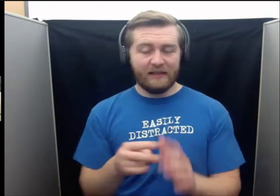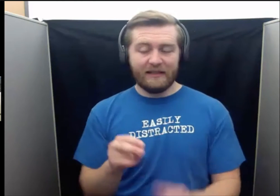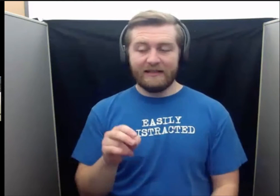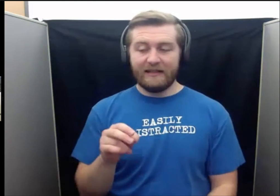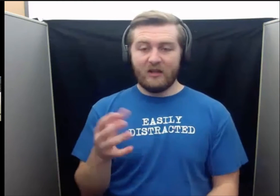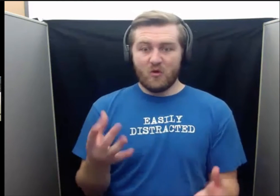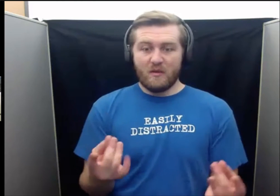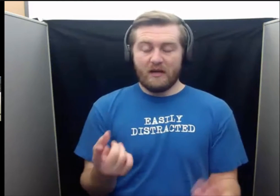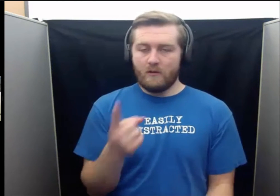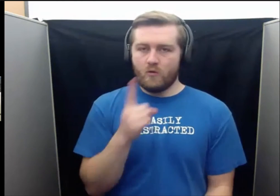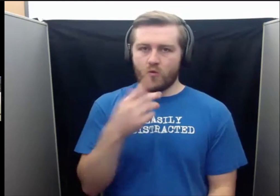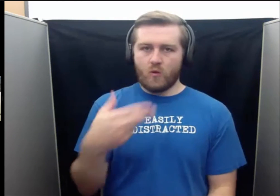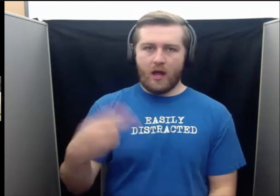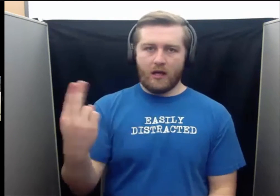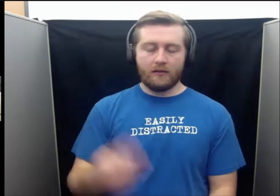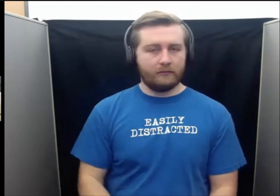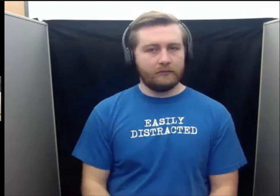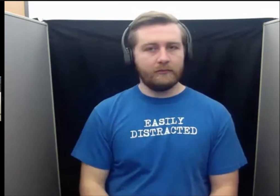fairly high.